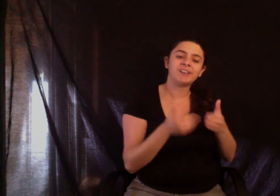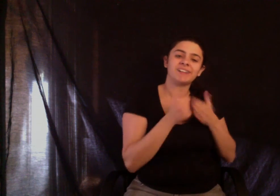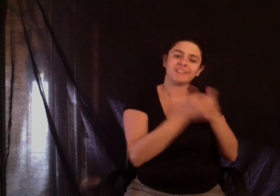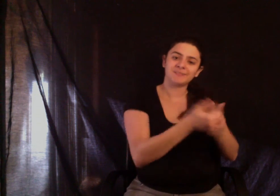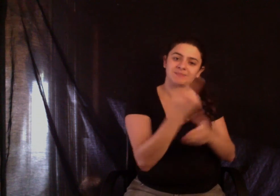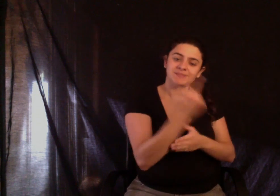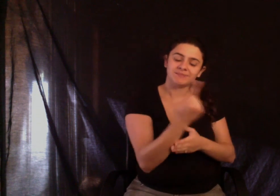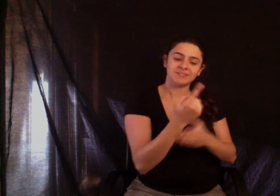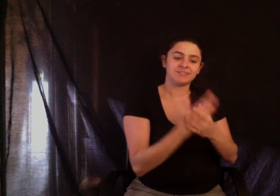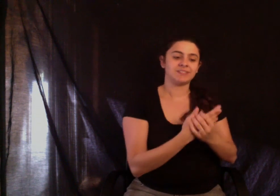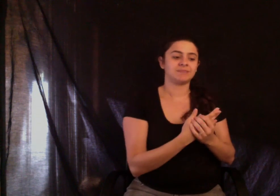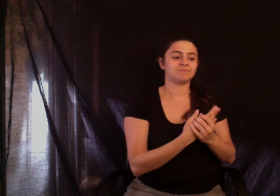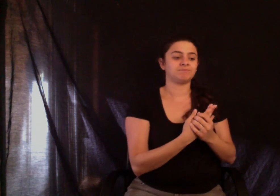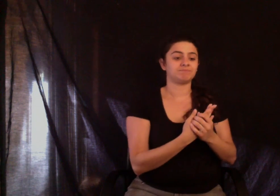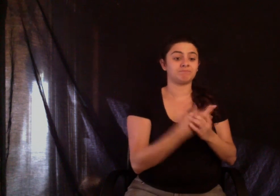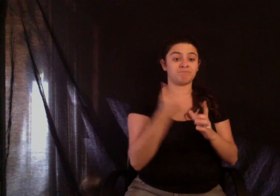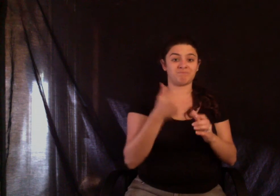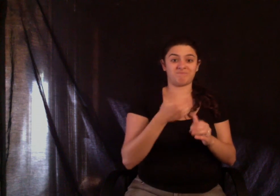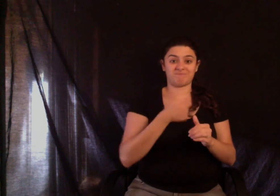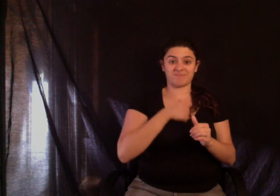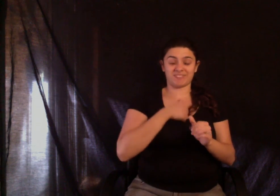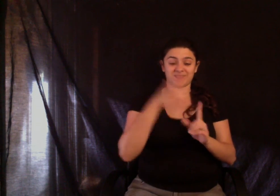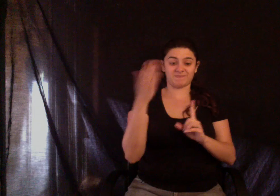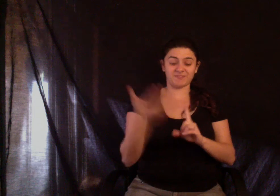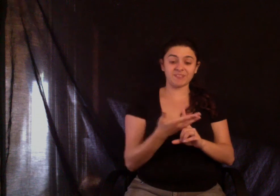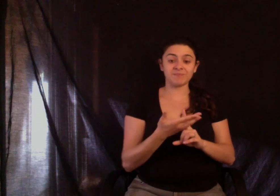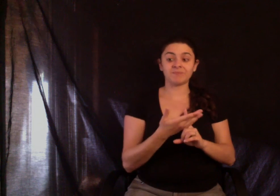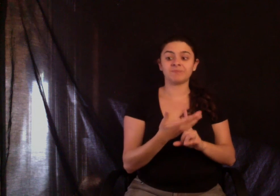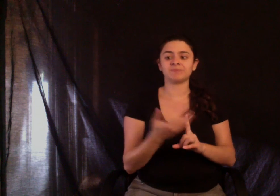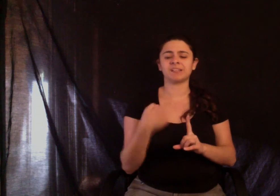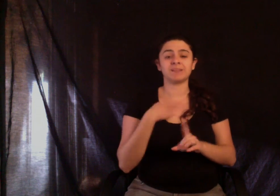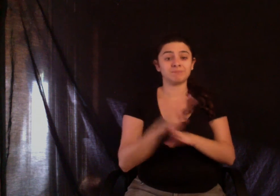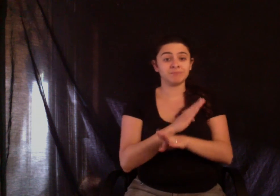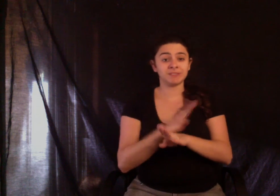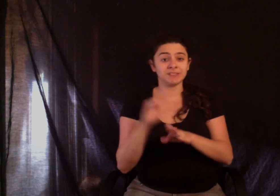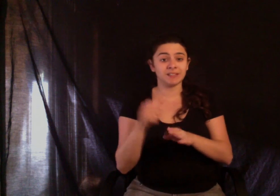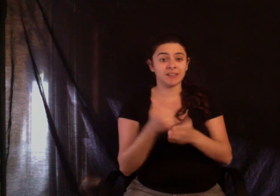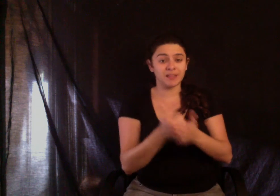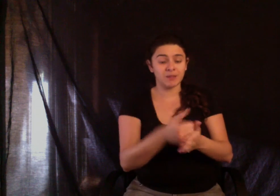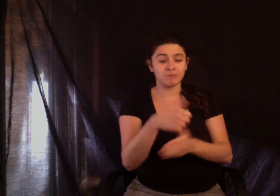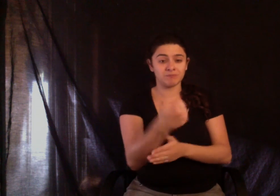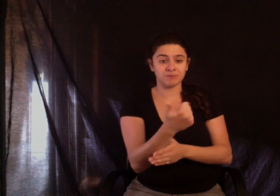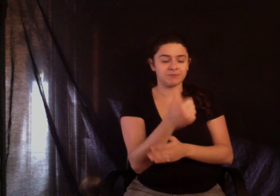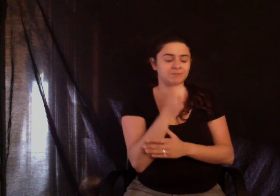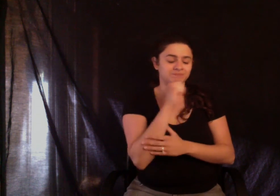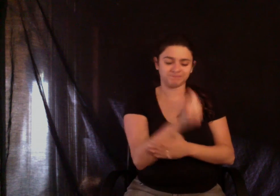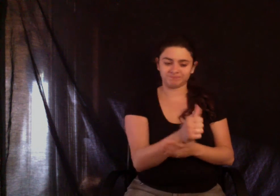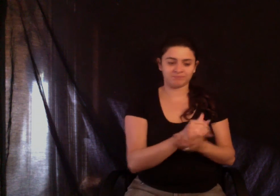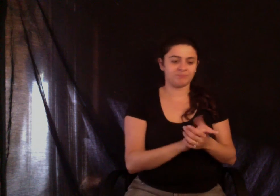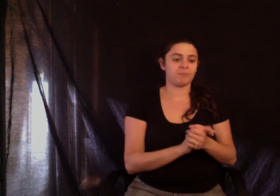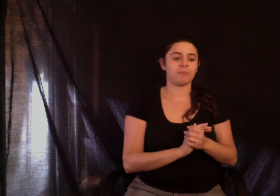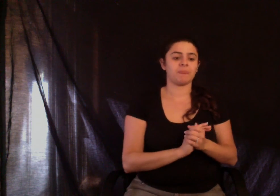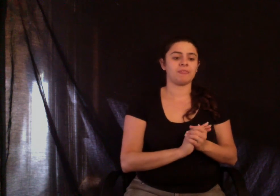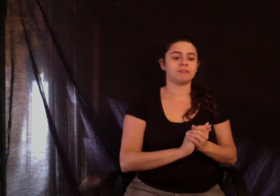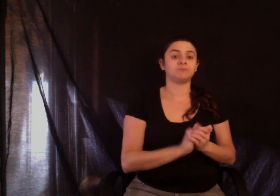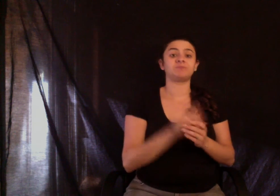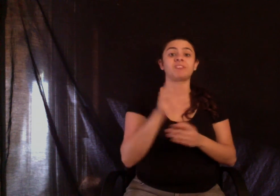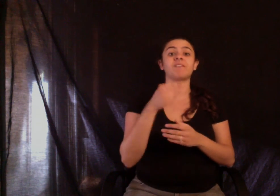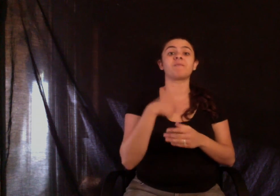convinced myself that I'm not too busy to help someone else in need, so I took a quick trip over to r/depression to see if I could find someone I could help.